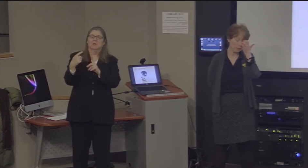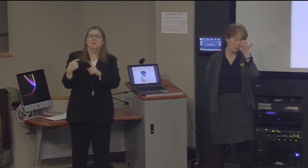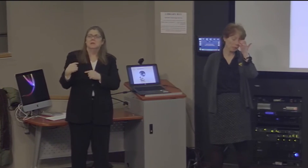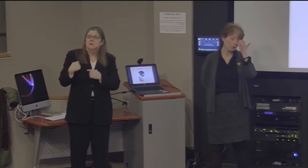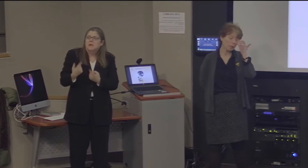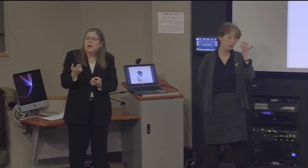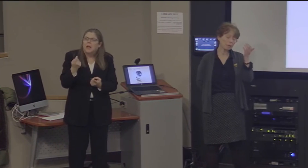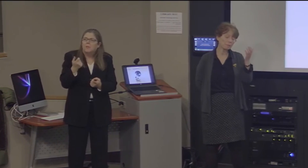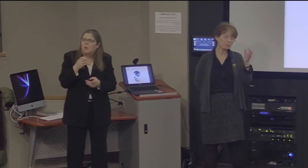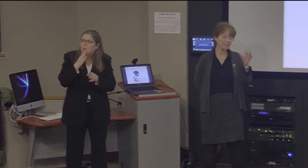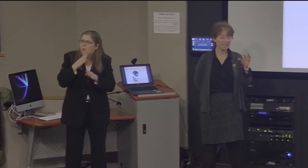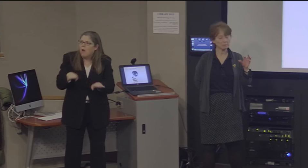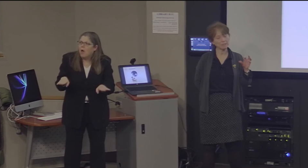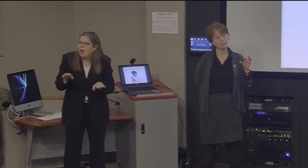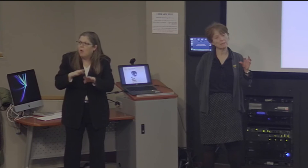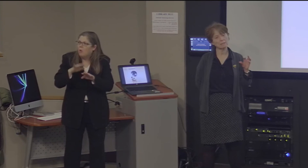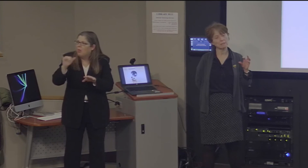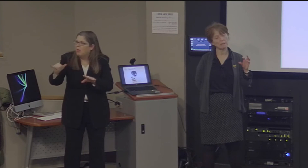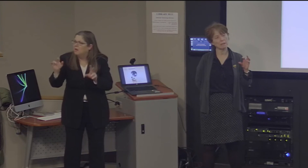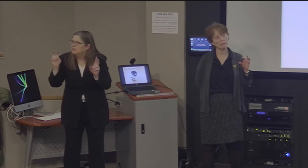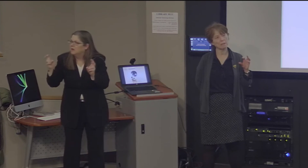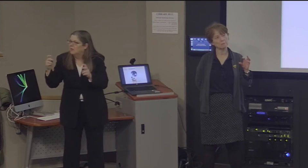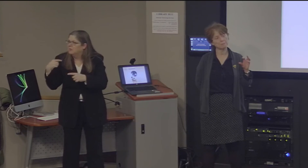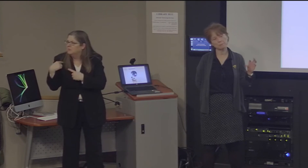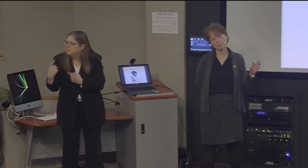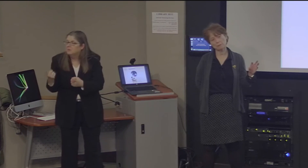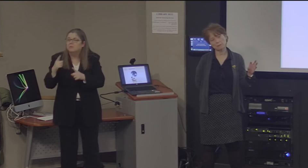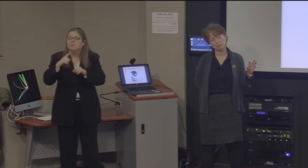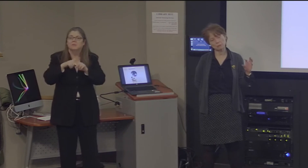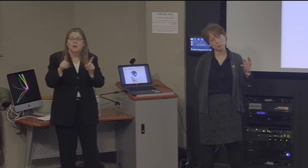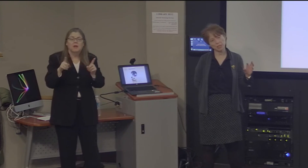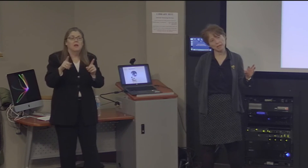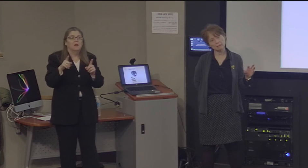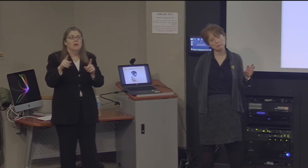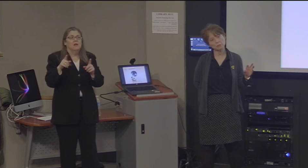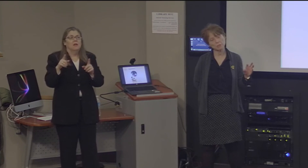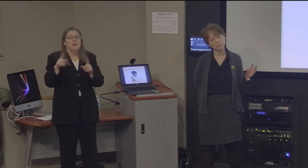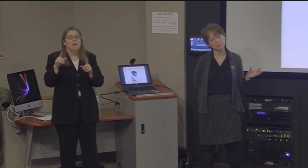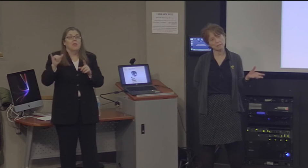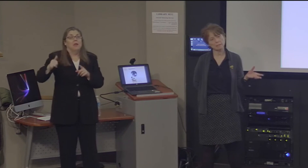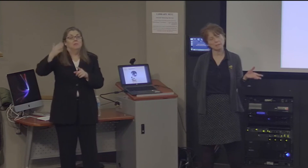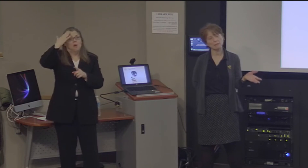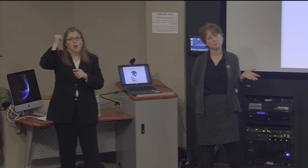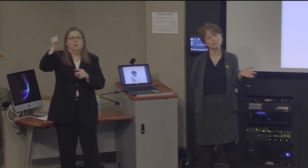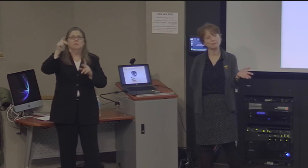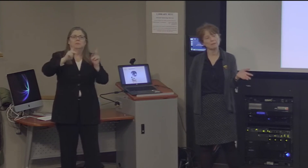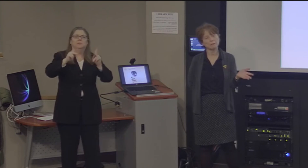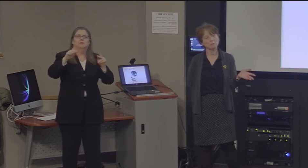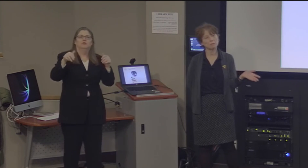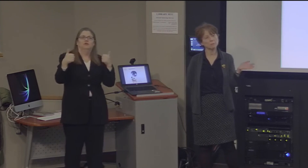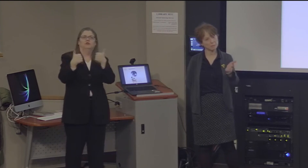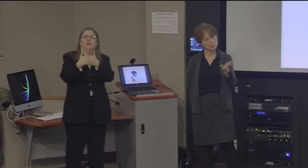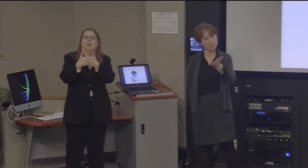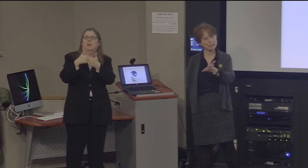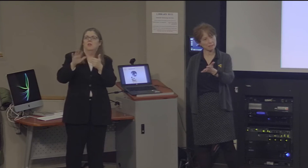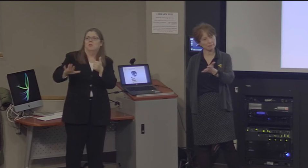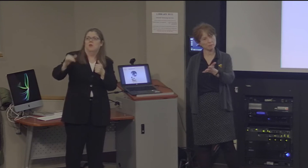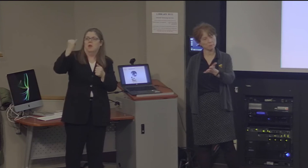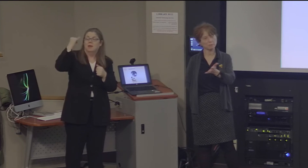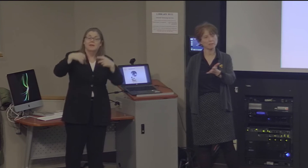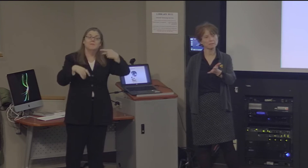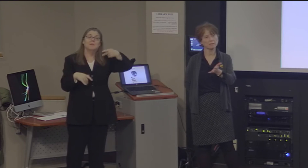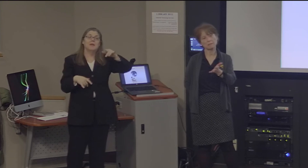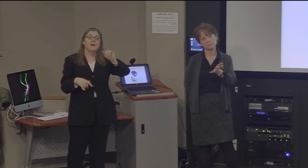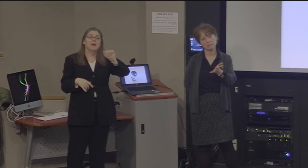subject. But that's because people challenged the idea of, well, the Piagetian idea